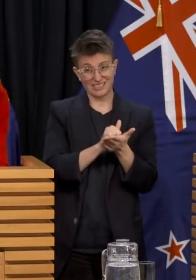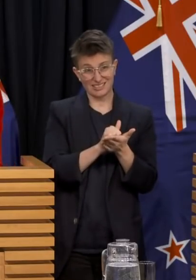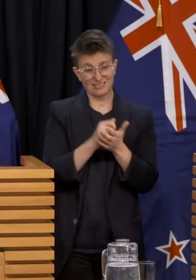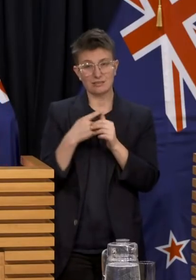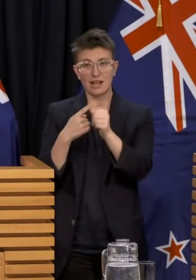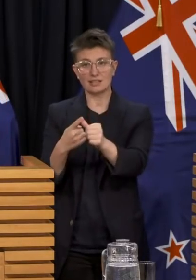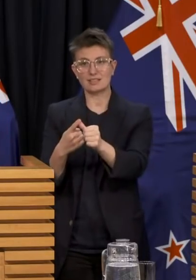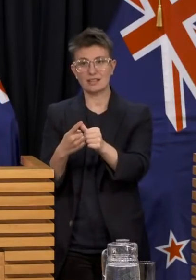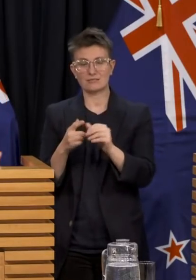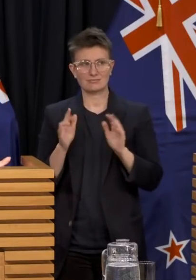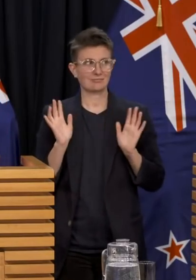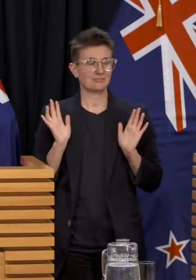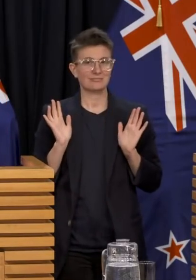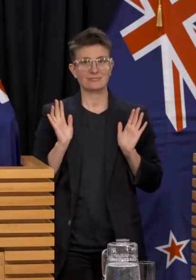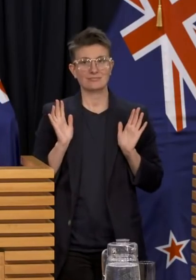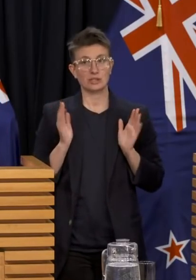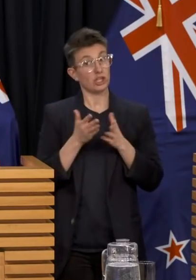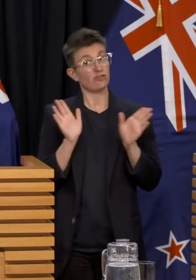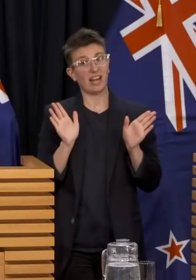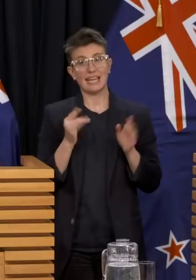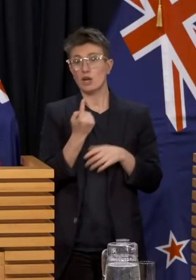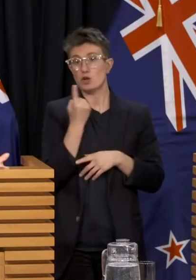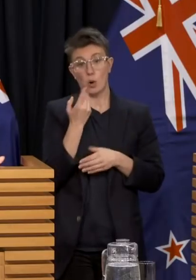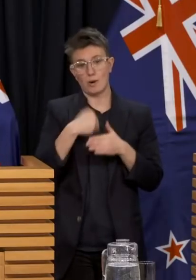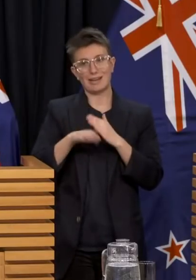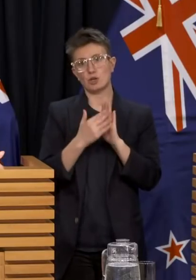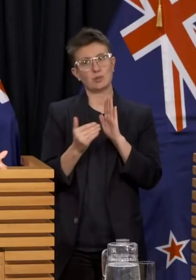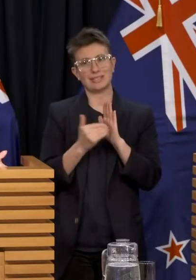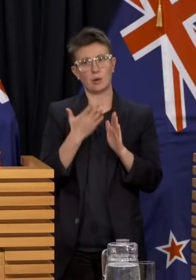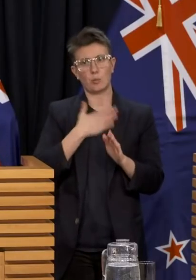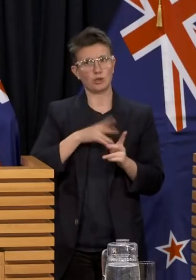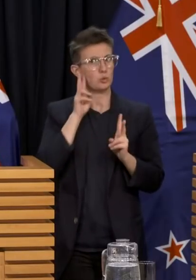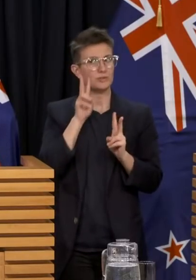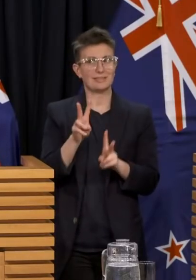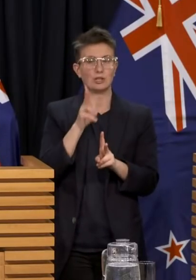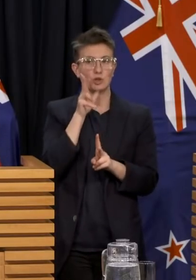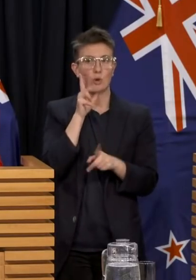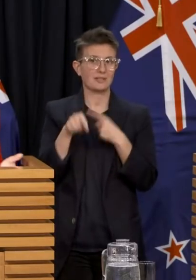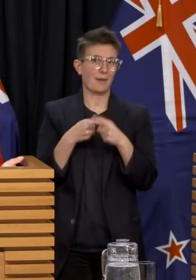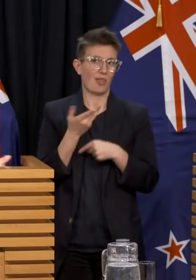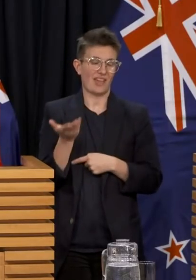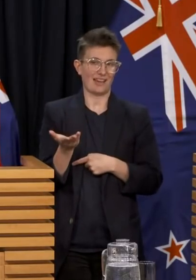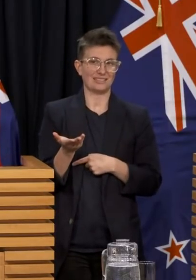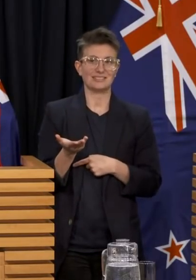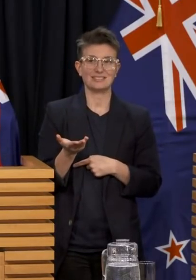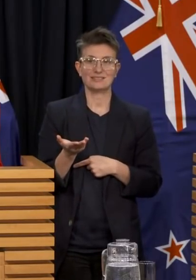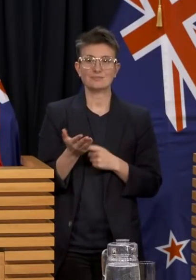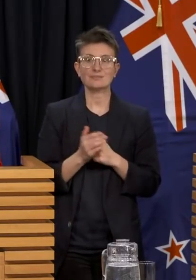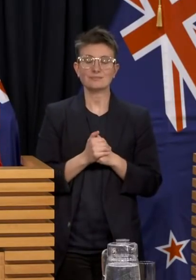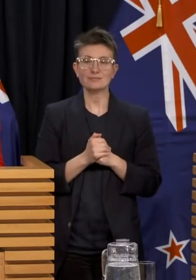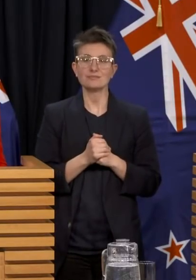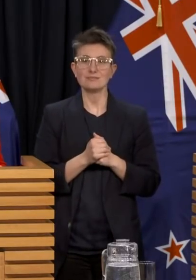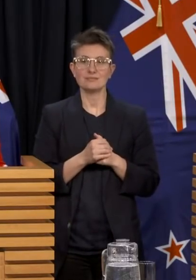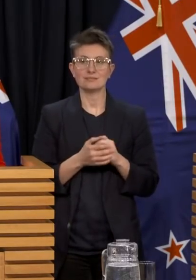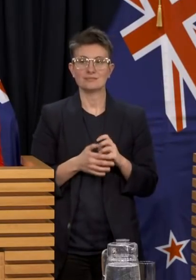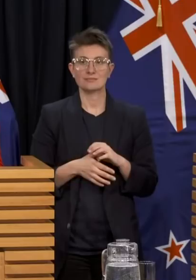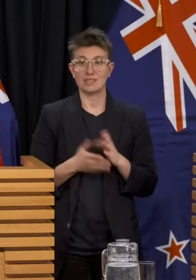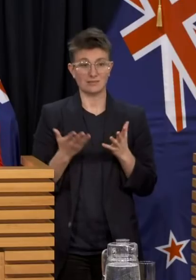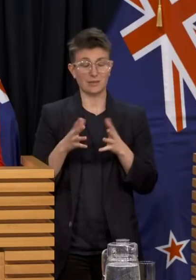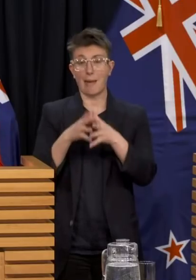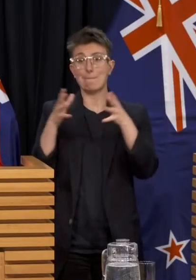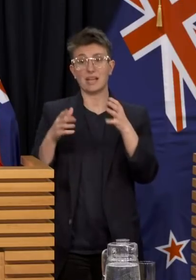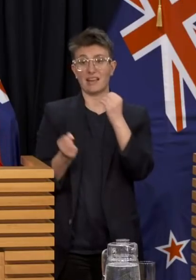one in New Zealand, of course, would ever, want to see anyone taking lightly something that had such